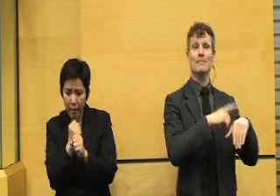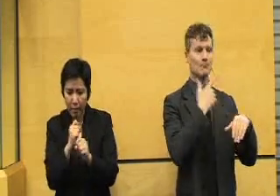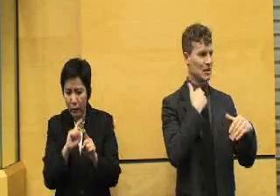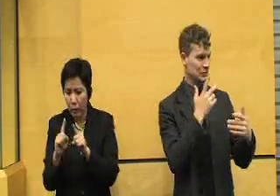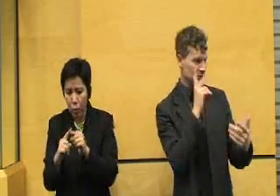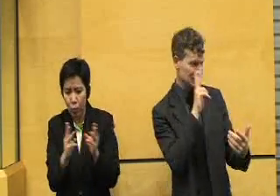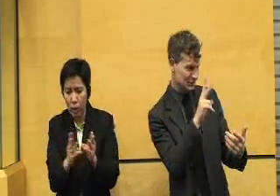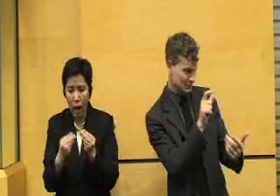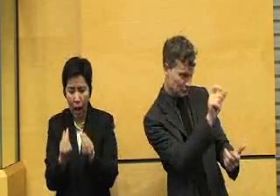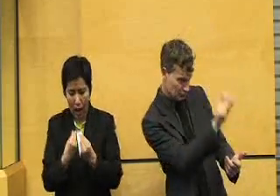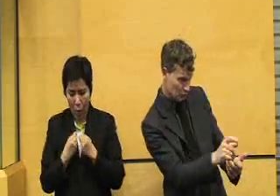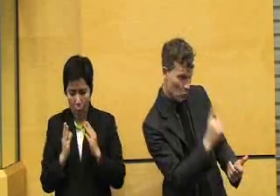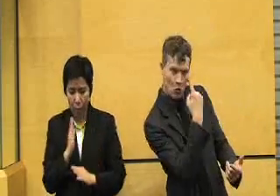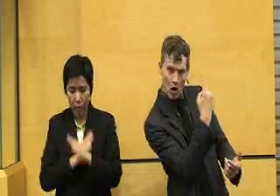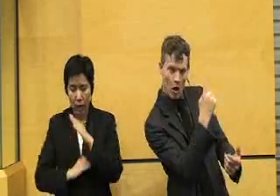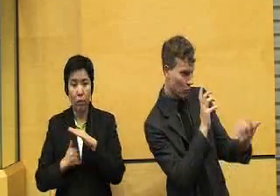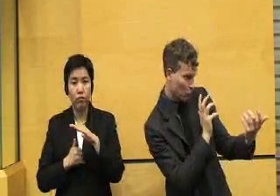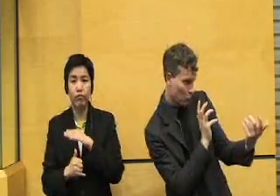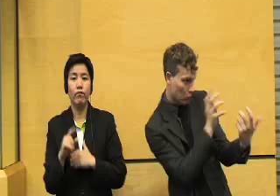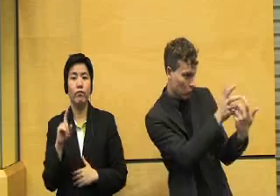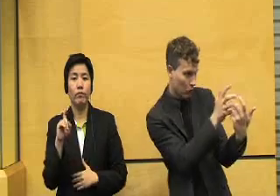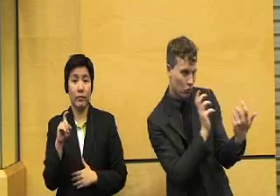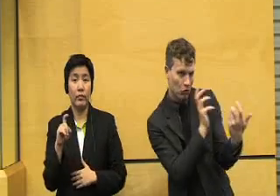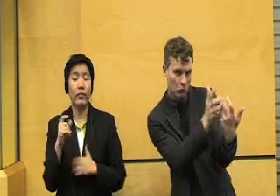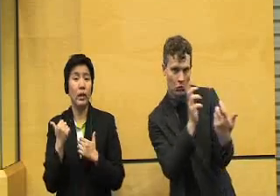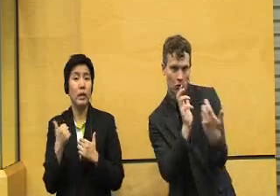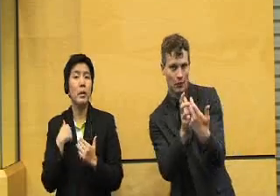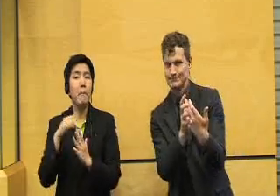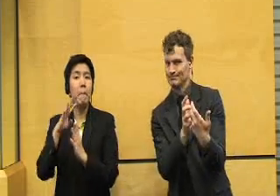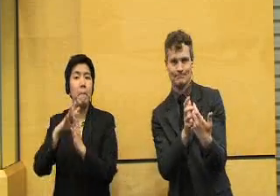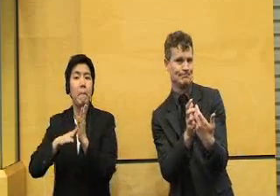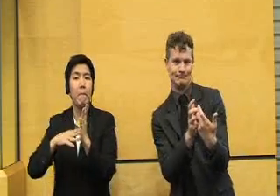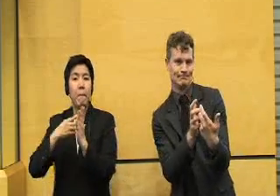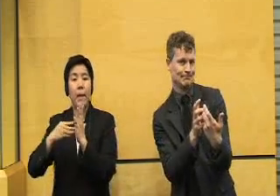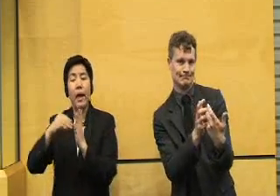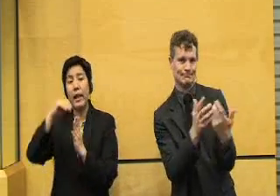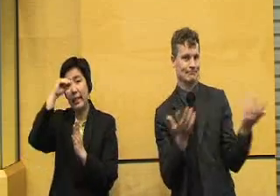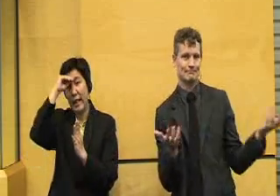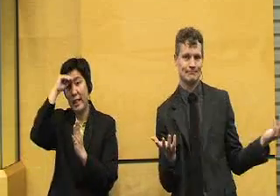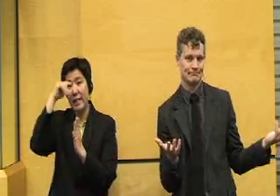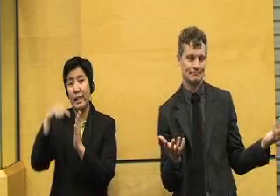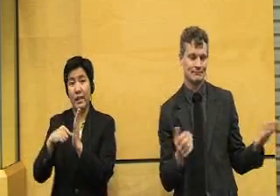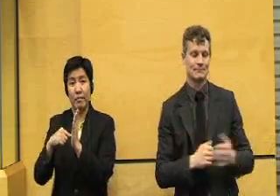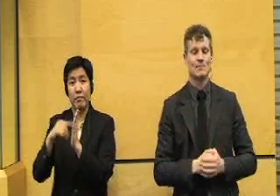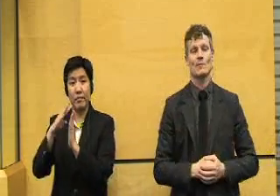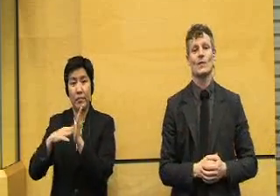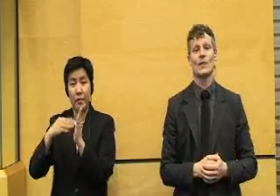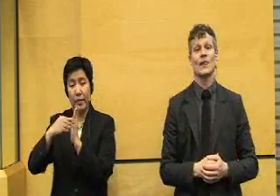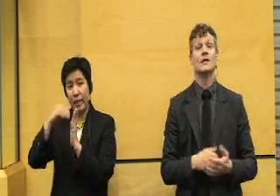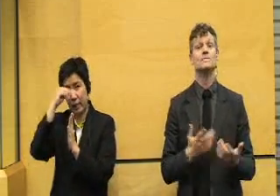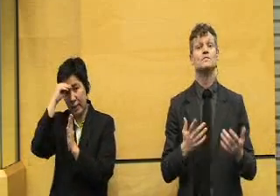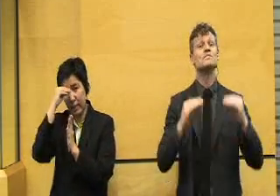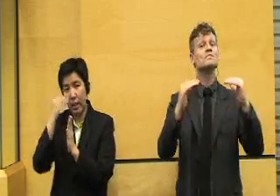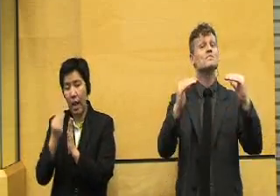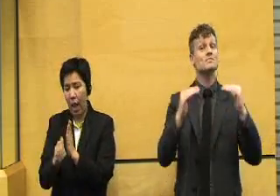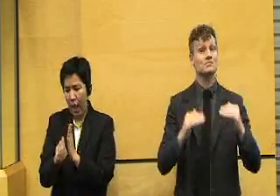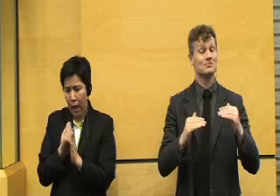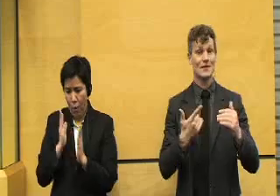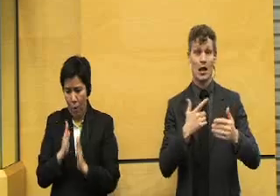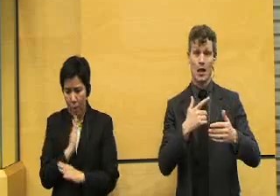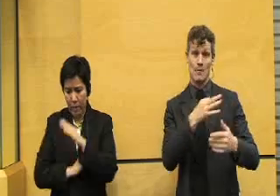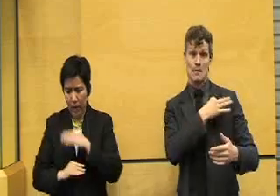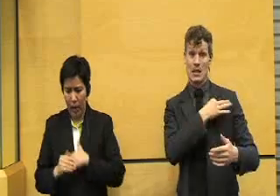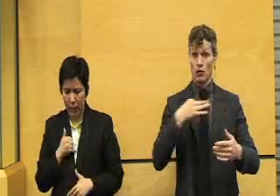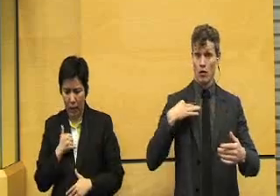student. On medical rehabilitation, the services provided by public hospitals are not adequate, while some